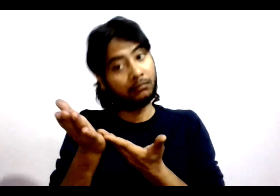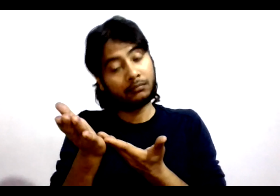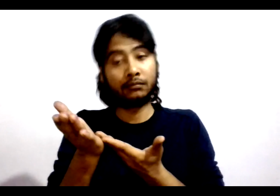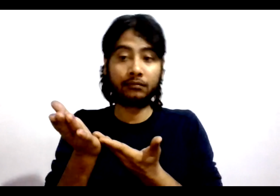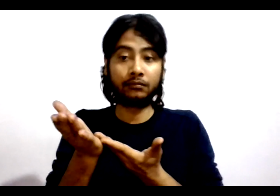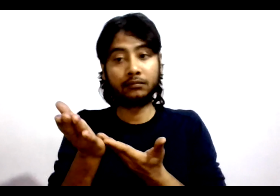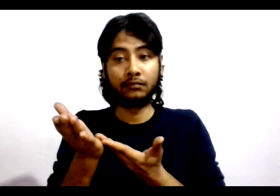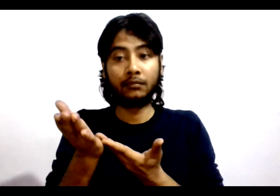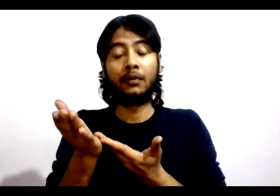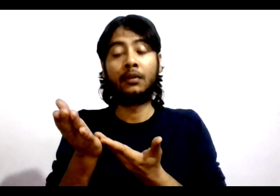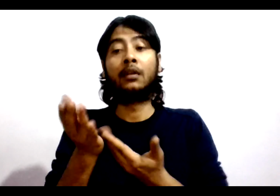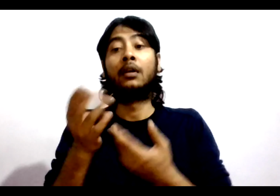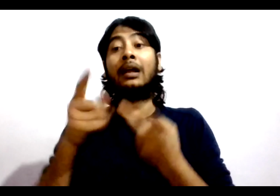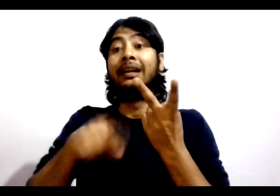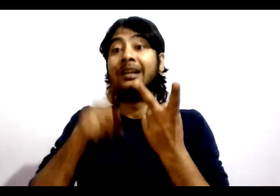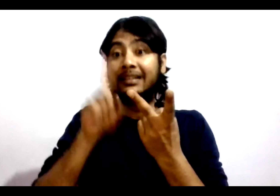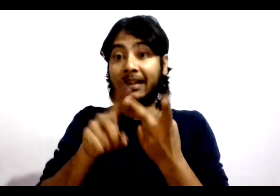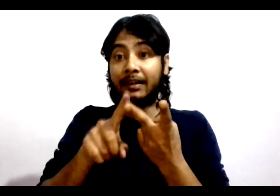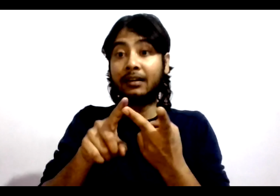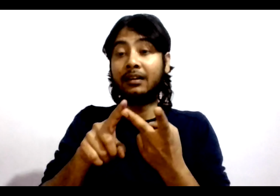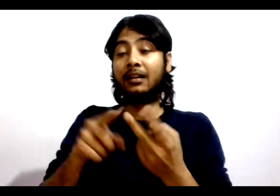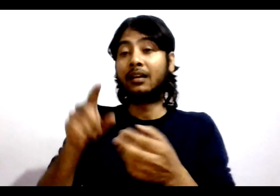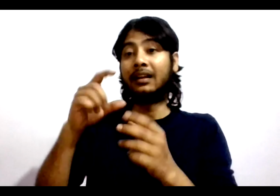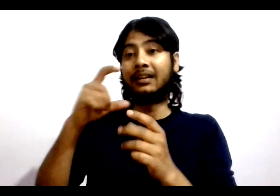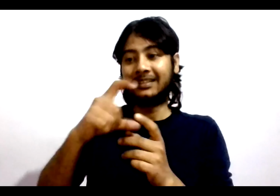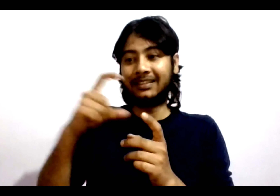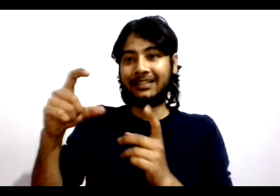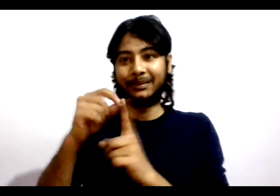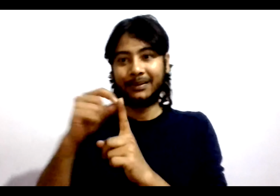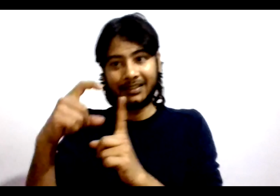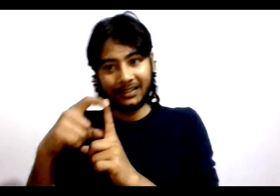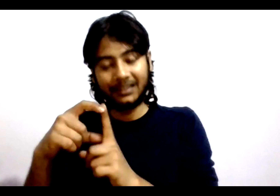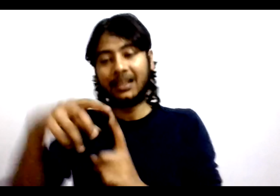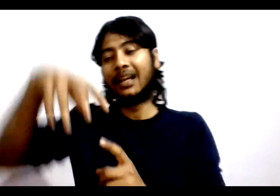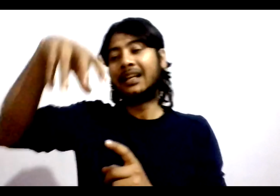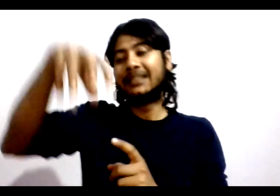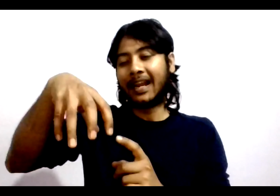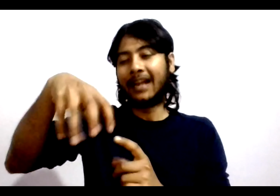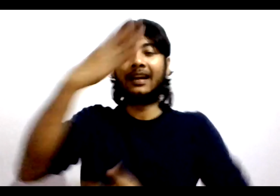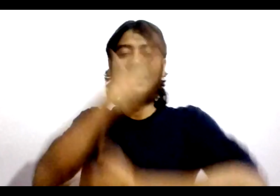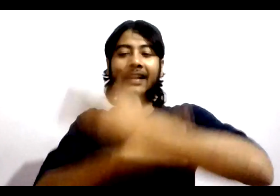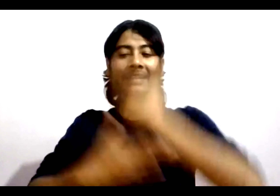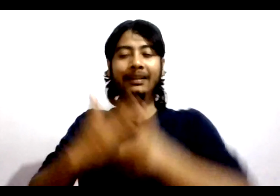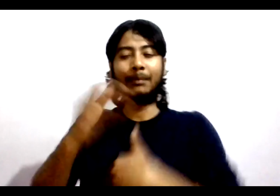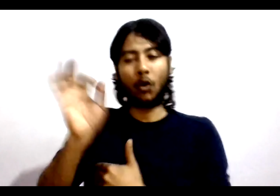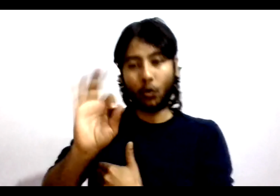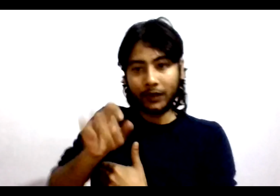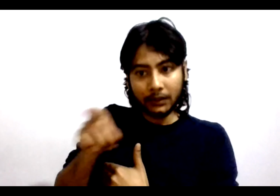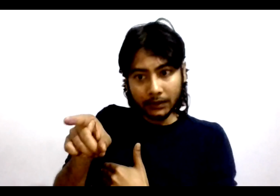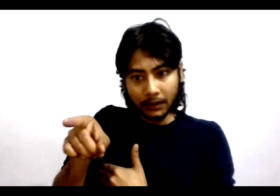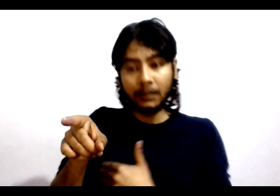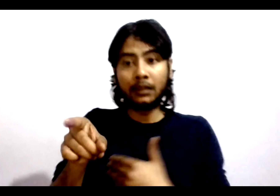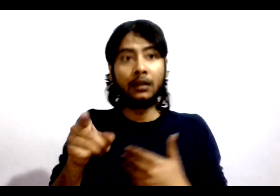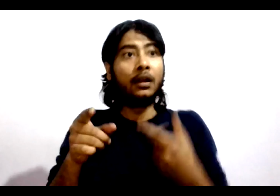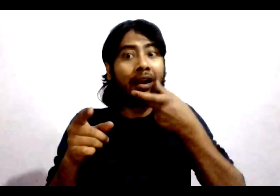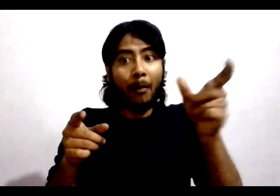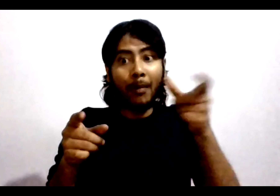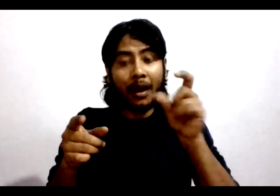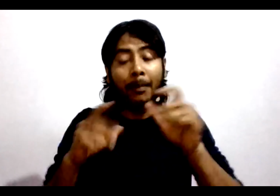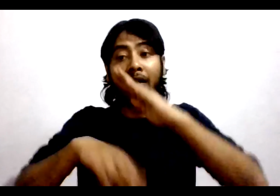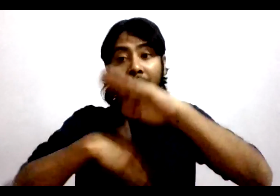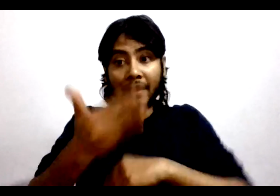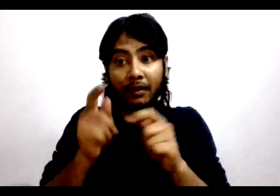moto take action on these issues. So these authorities have been empowered to a large extent. And in fact, in the